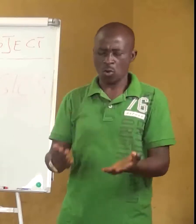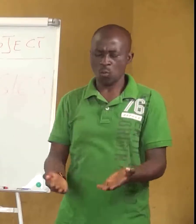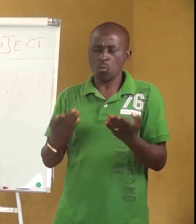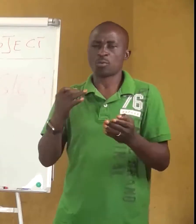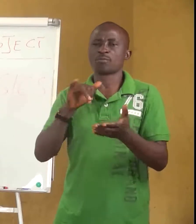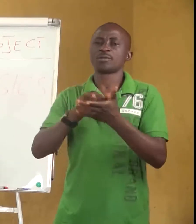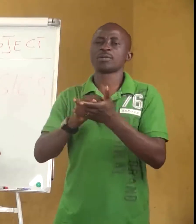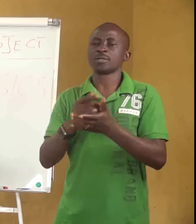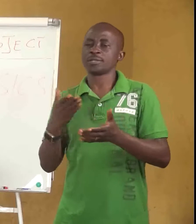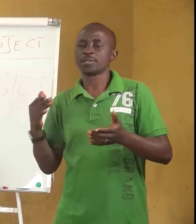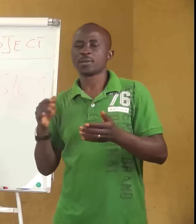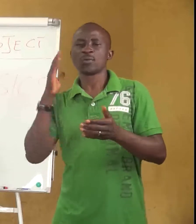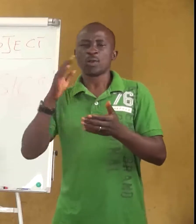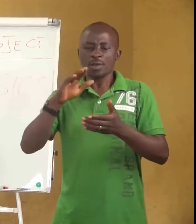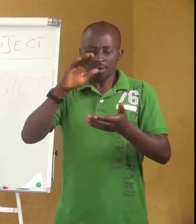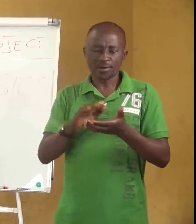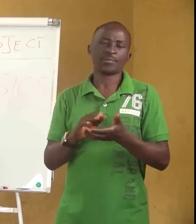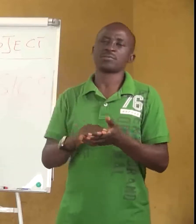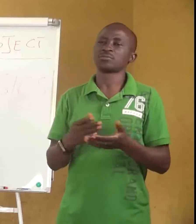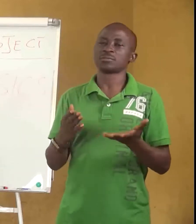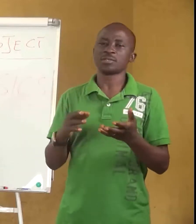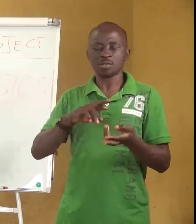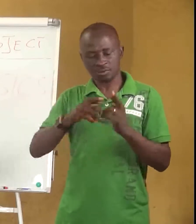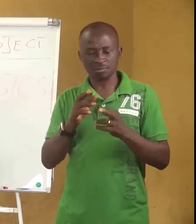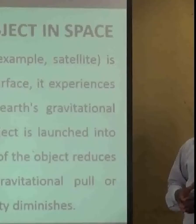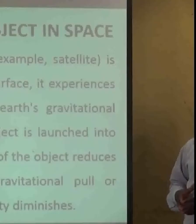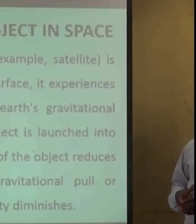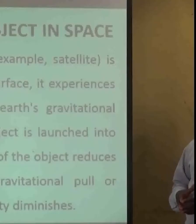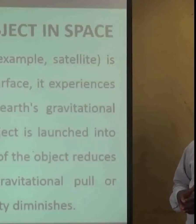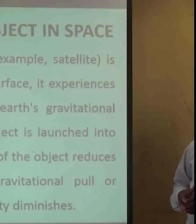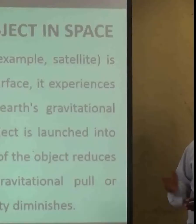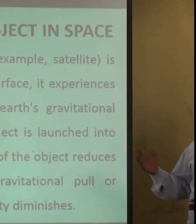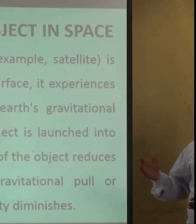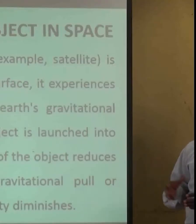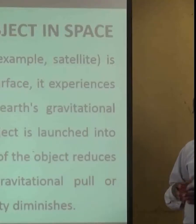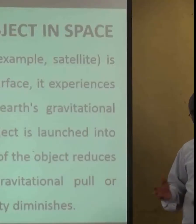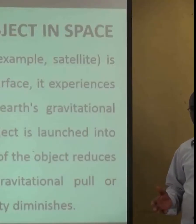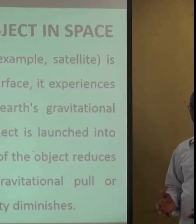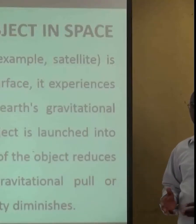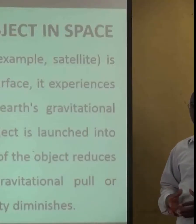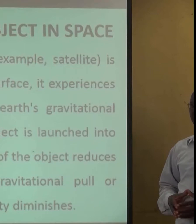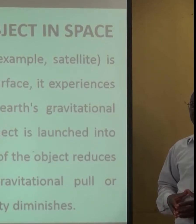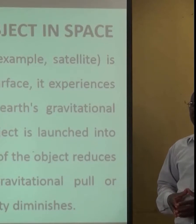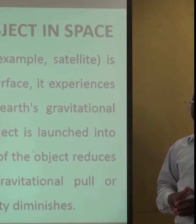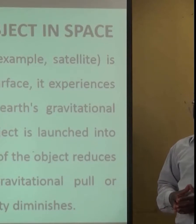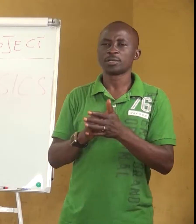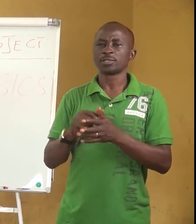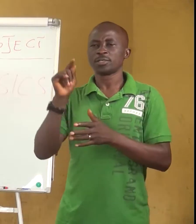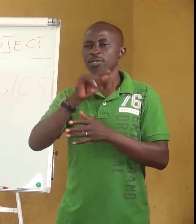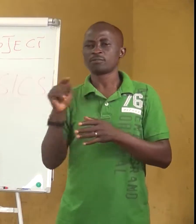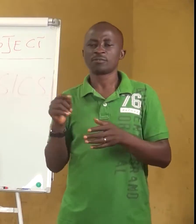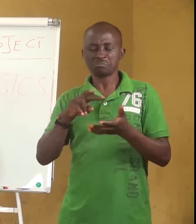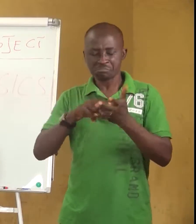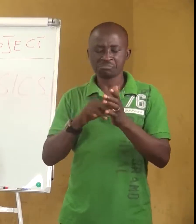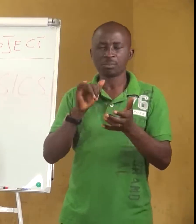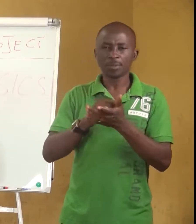object will reduce. They are inversely related. That's just what it implies. And with that, therefore, it means that if